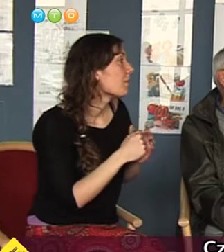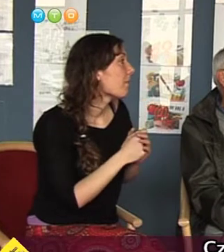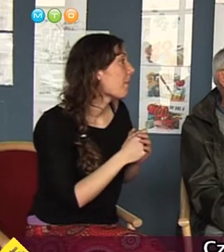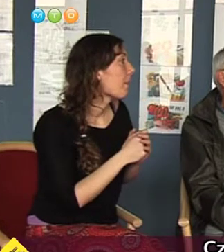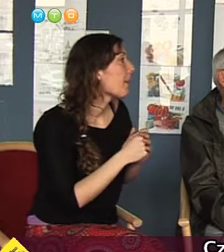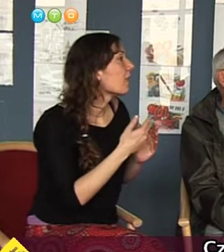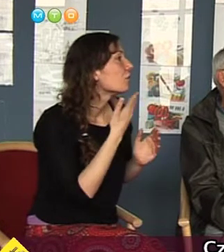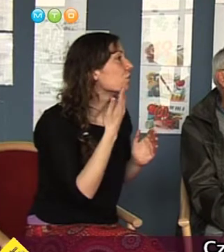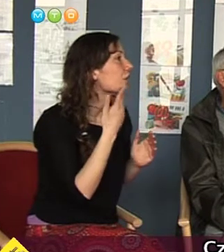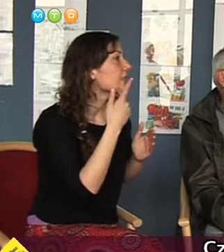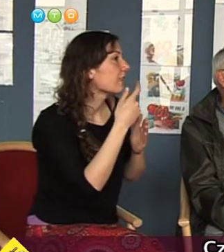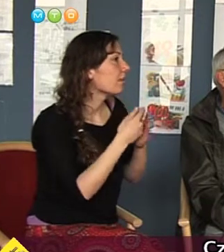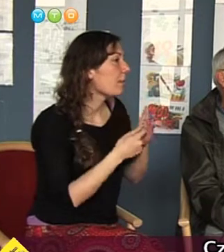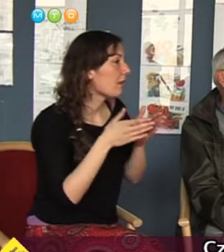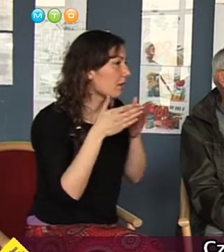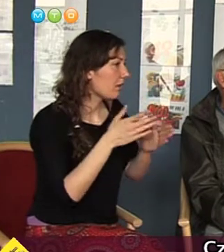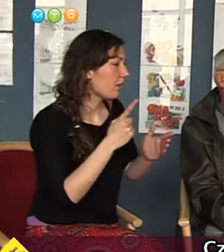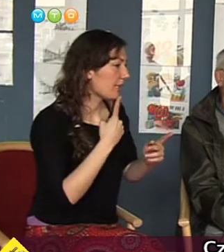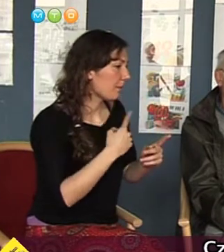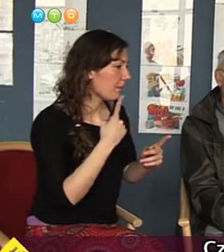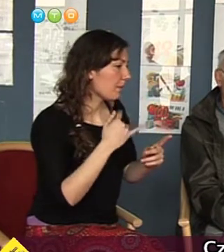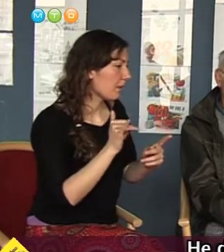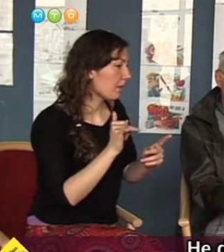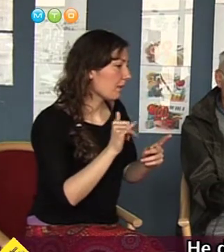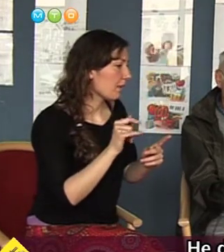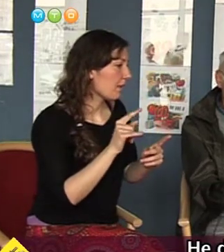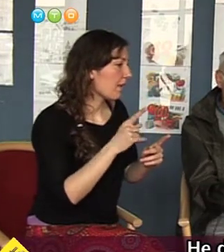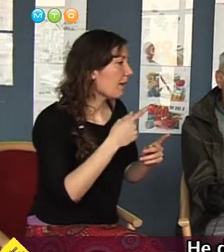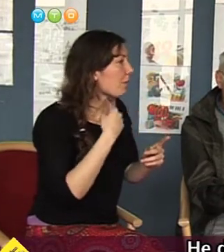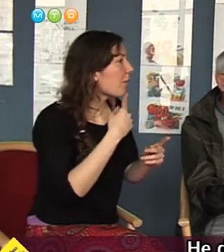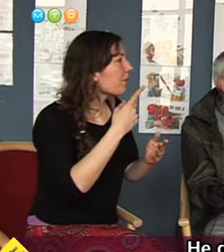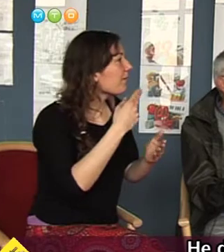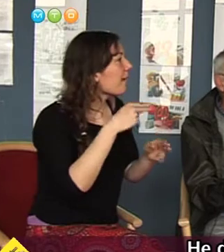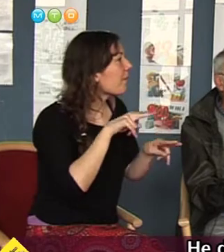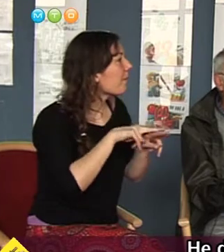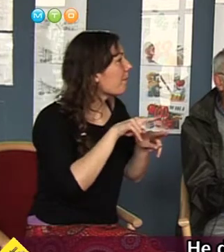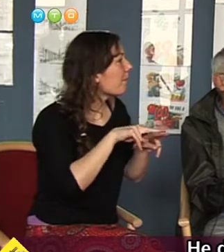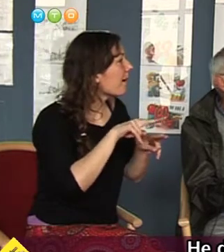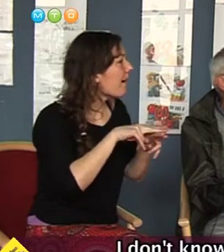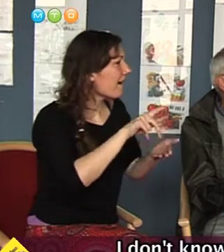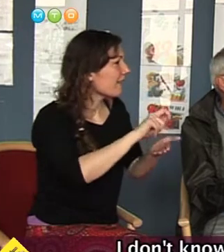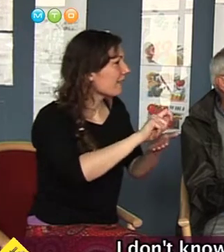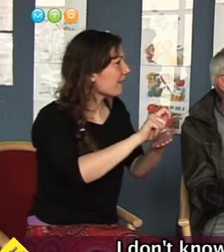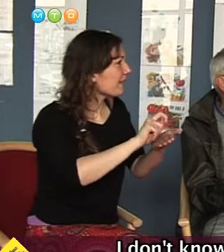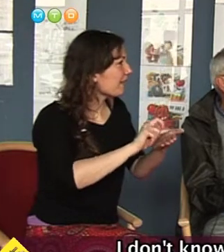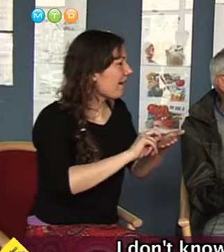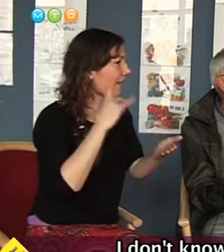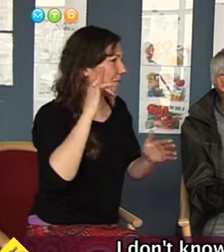And actually, there's a Czech animator whose work I like. He draws with a pen very roughly, and I can't think of his